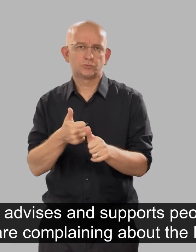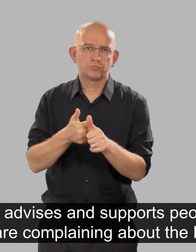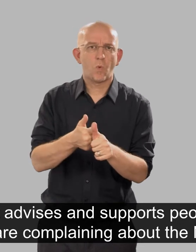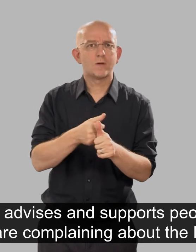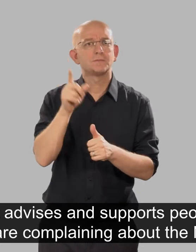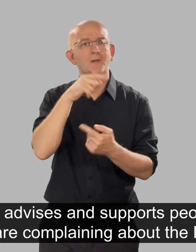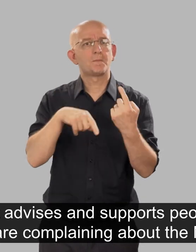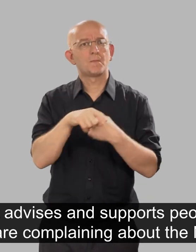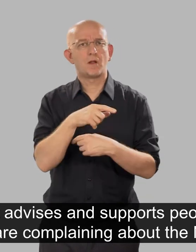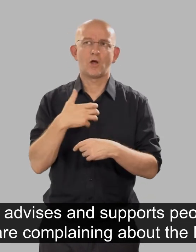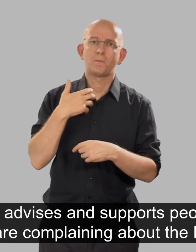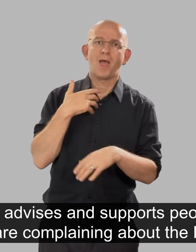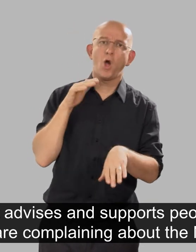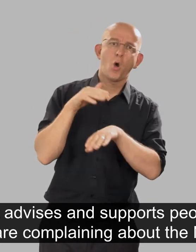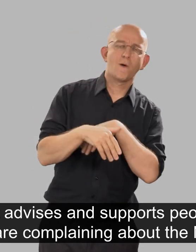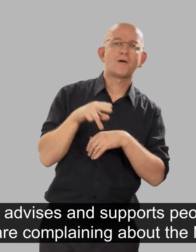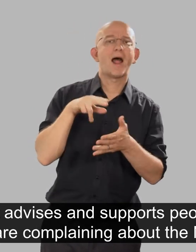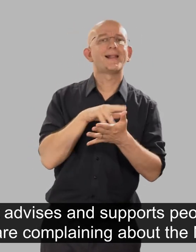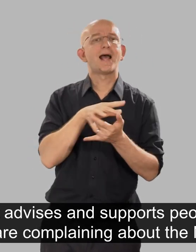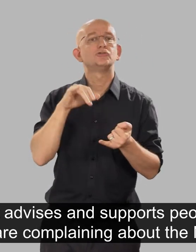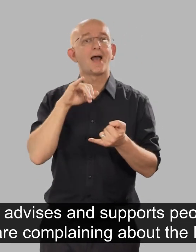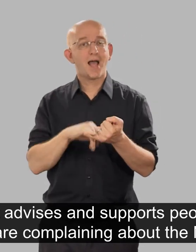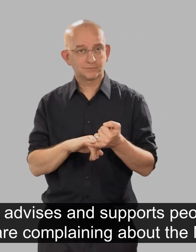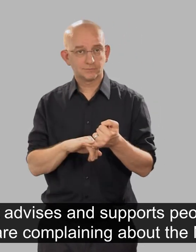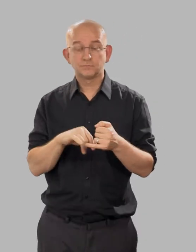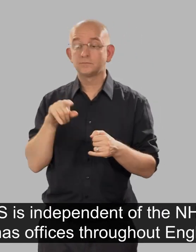people who are complaining about the NHS.